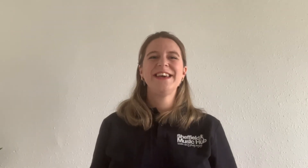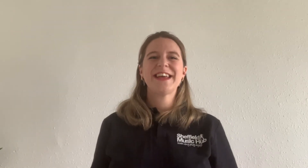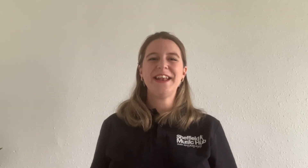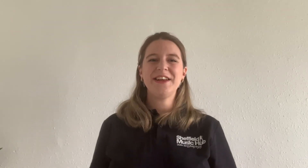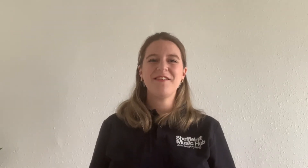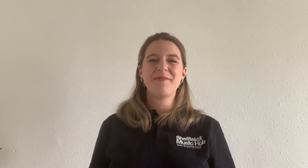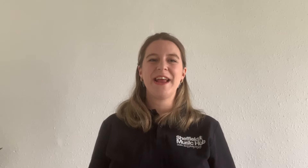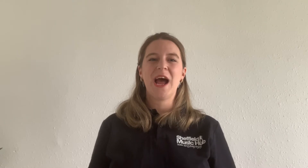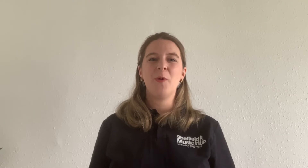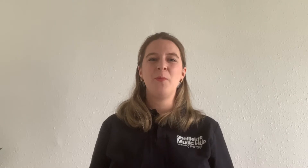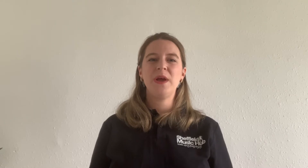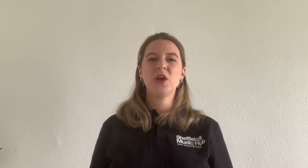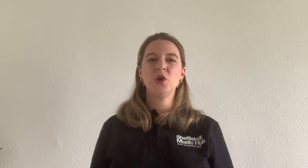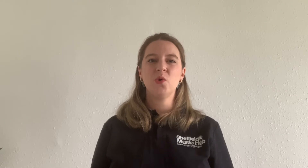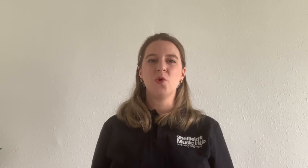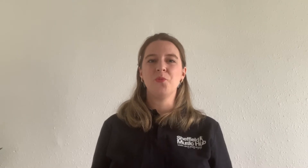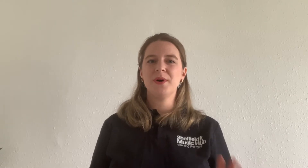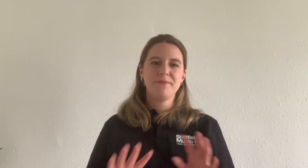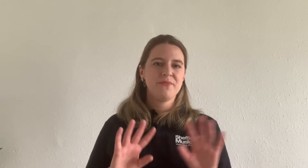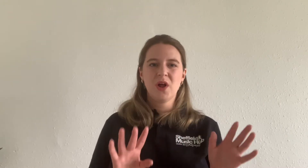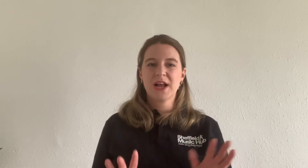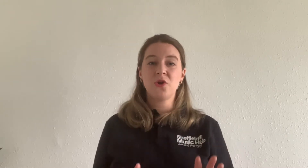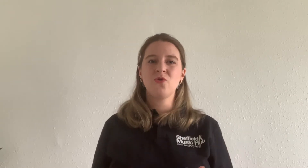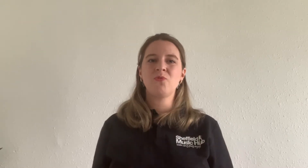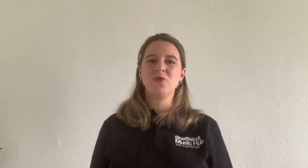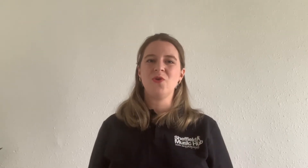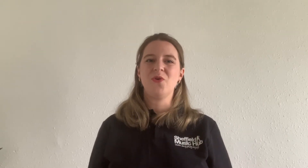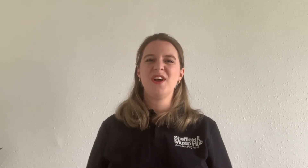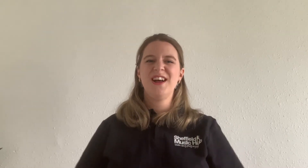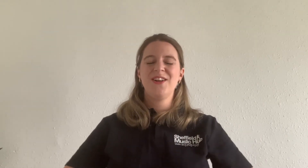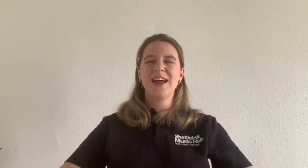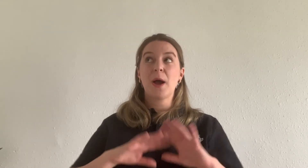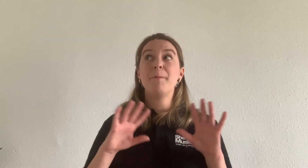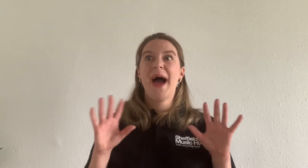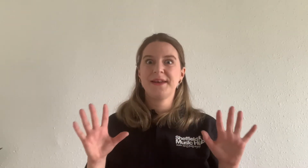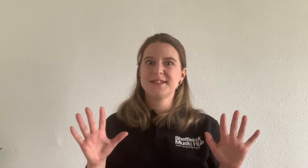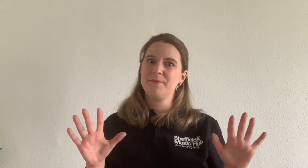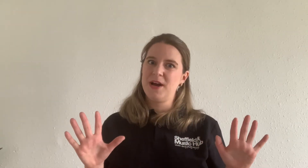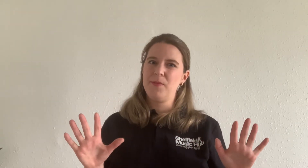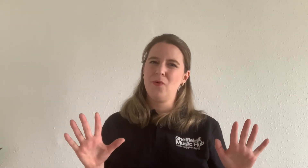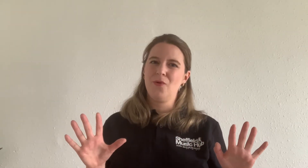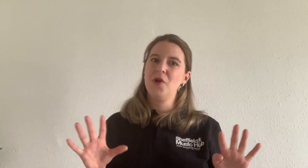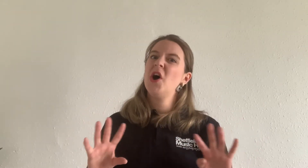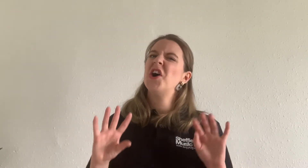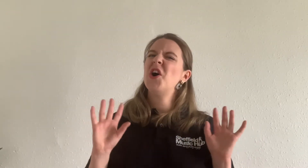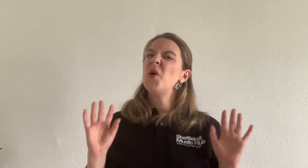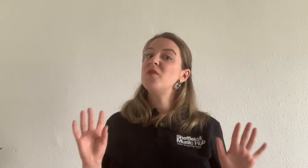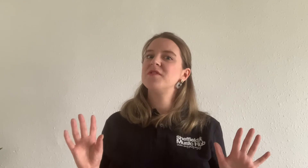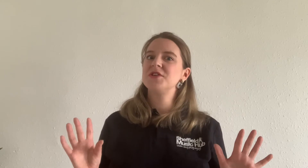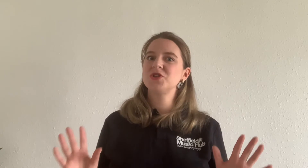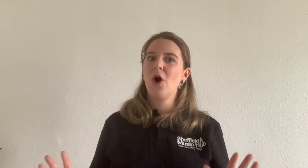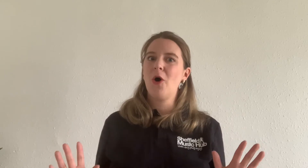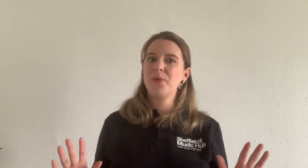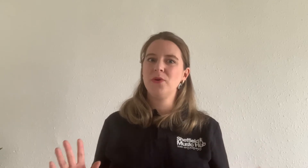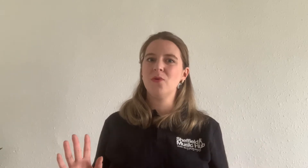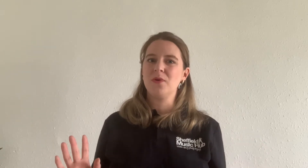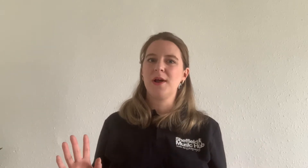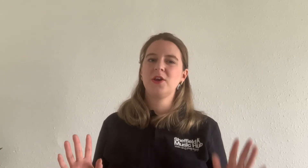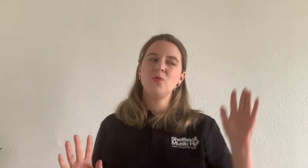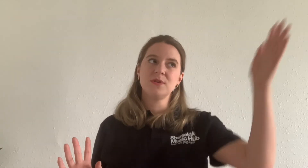Can you give me a big yawn, but not like a normal yawn, like a pantomime yawn? An over-the-top yawn, like you want